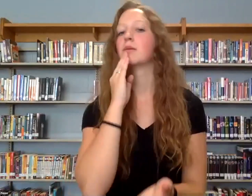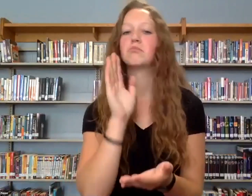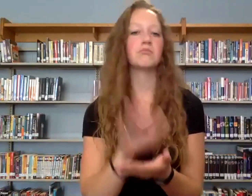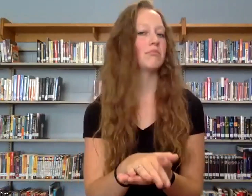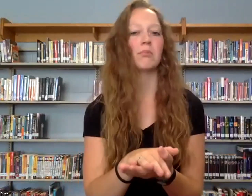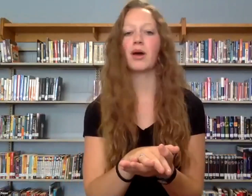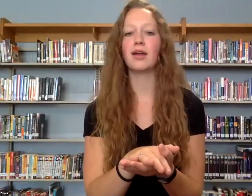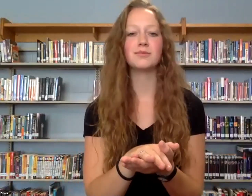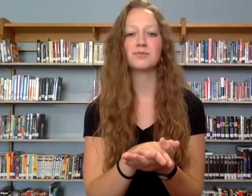Bad.